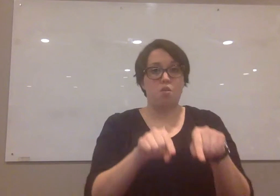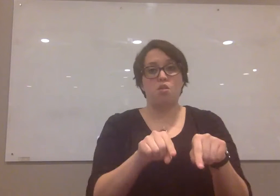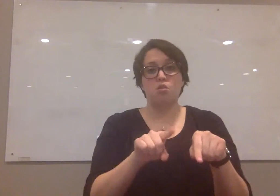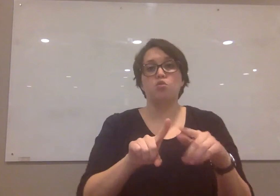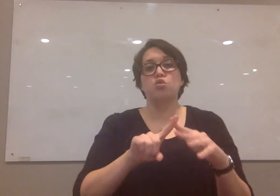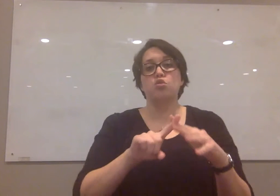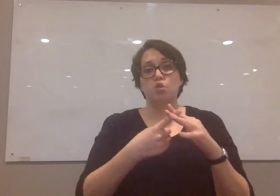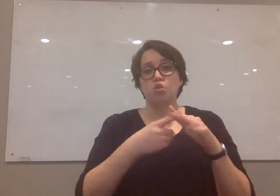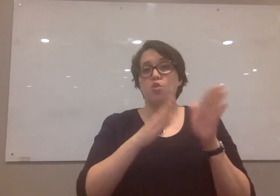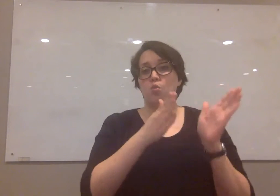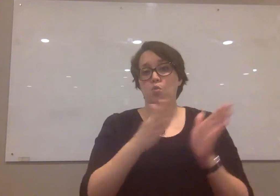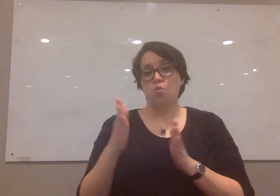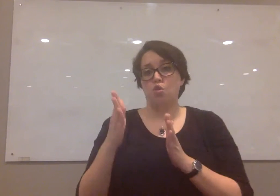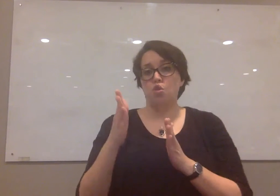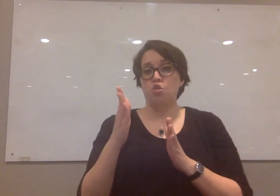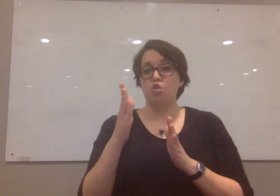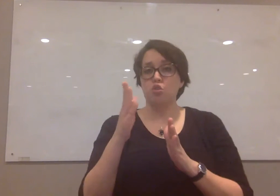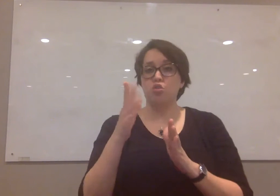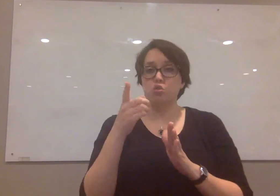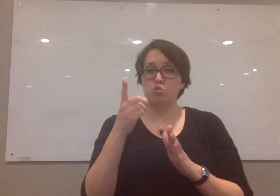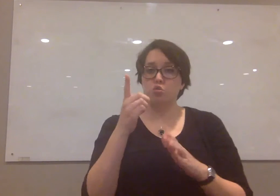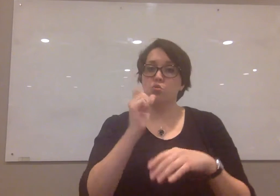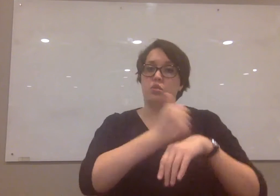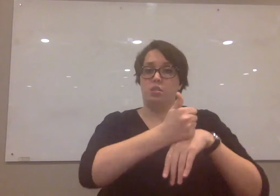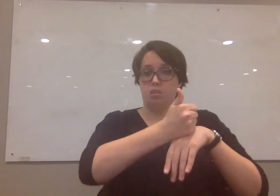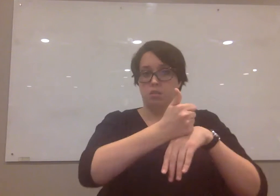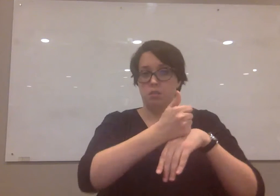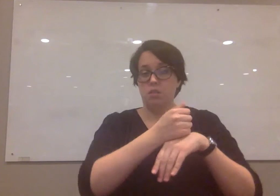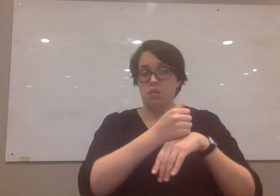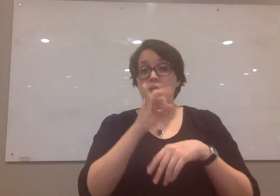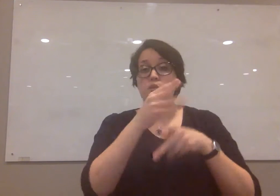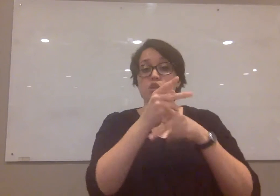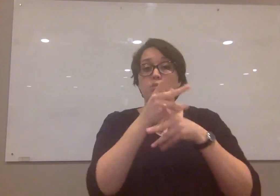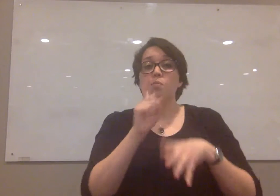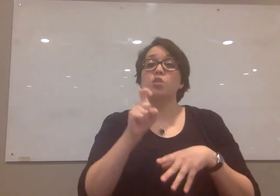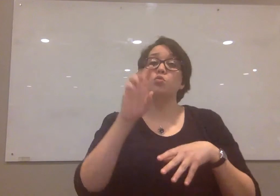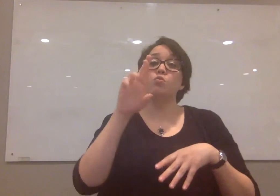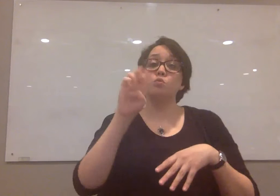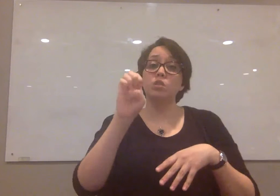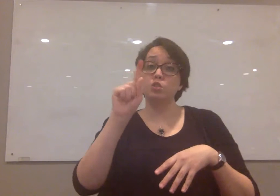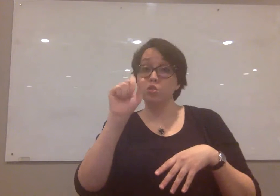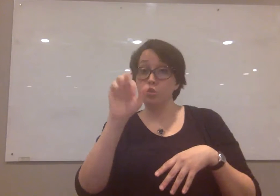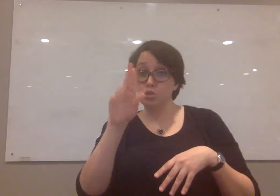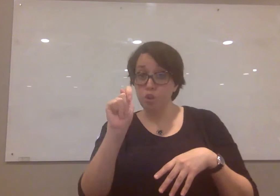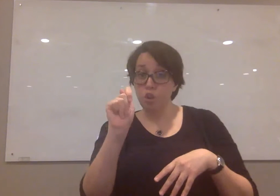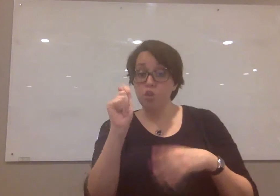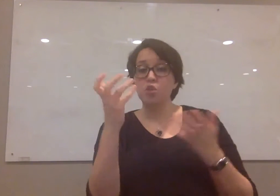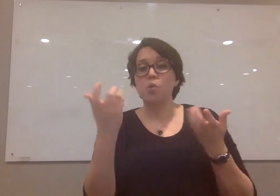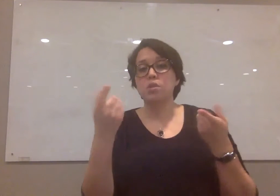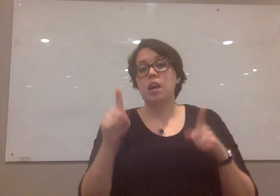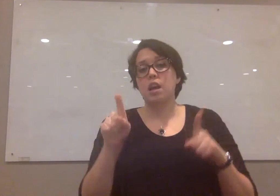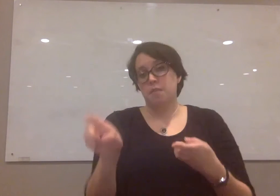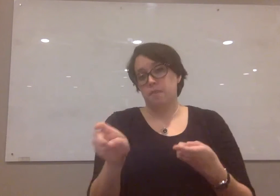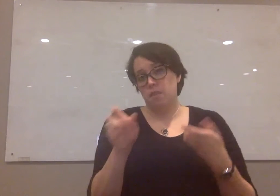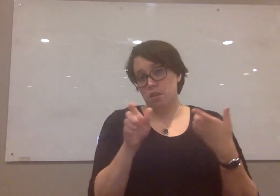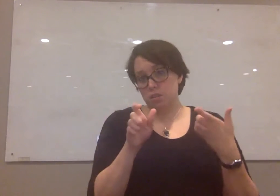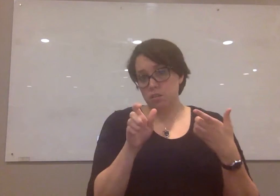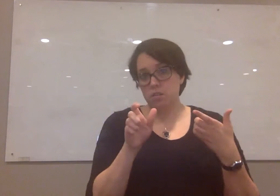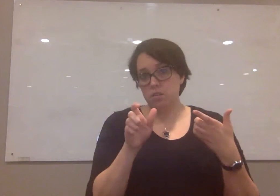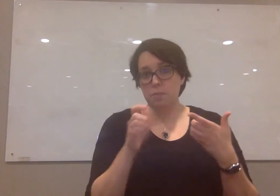But if the supervisor has to restart all the children, we might want it to happen quickly. So there's an idiom for getting around the fact